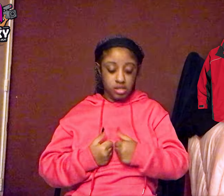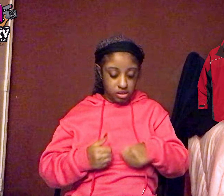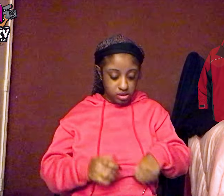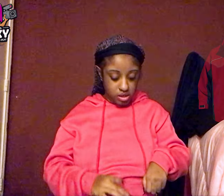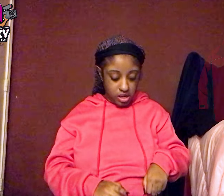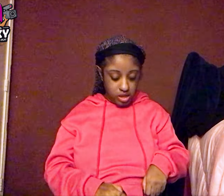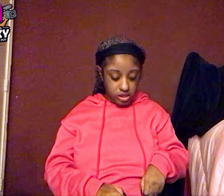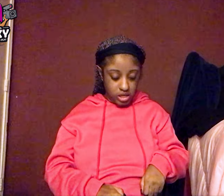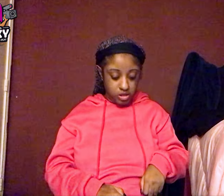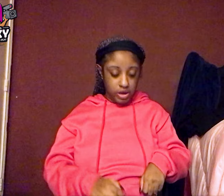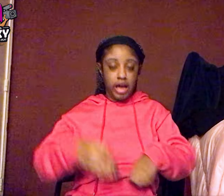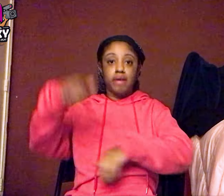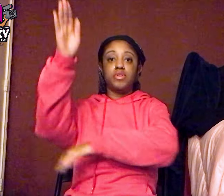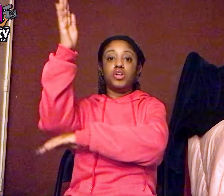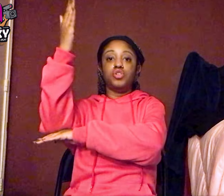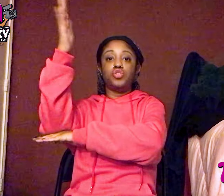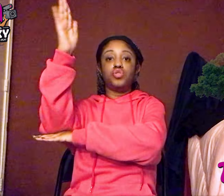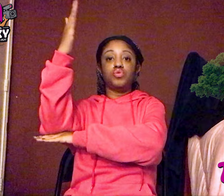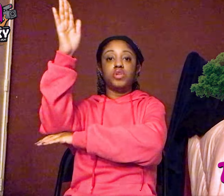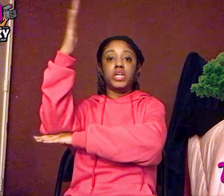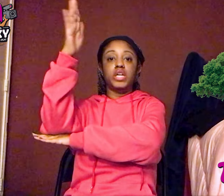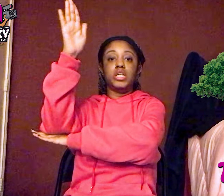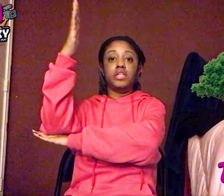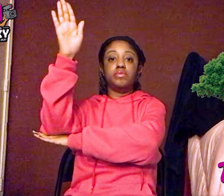Jacket. Then you have tree.